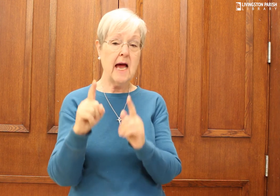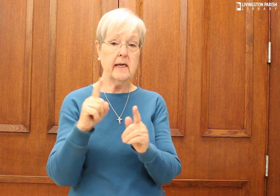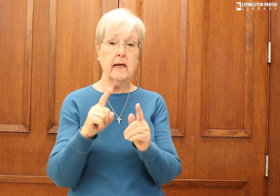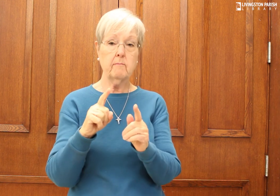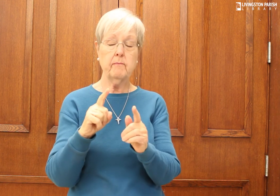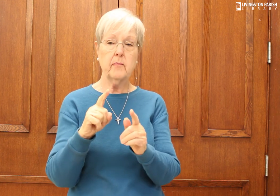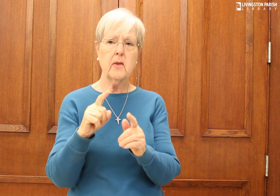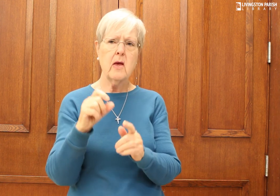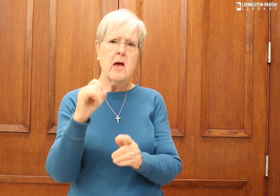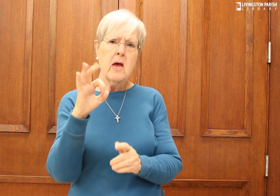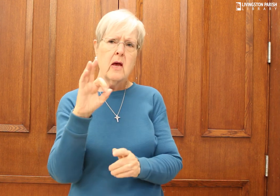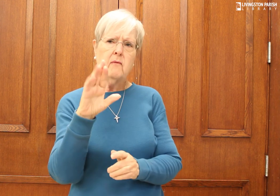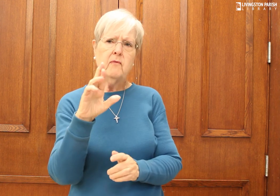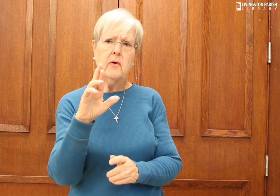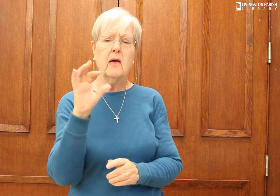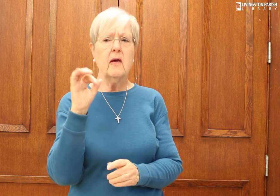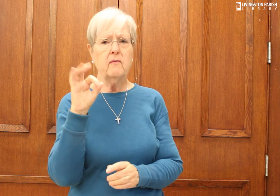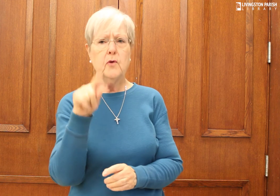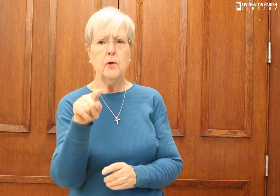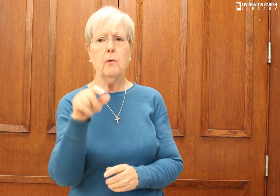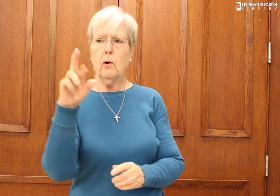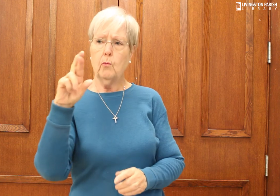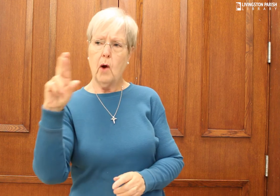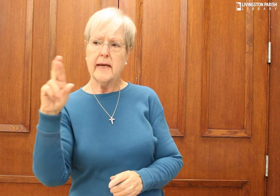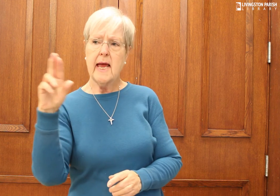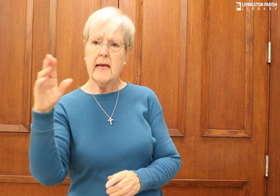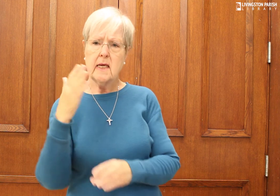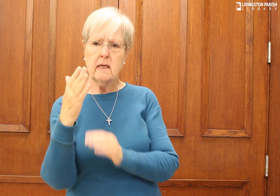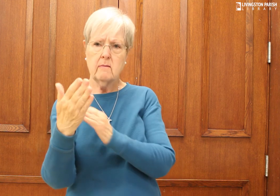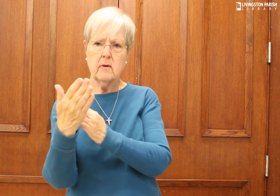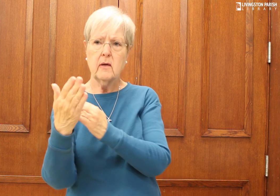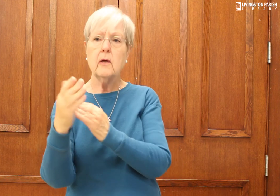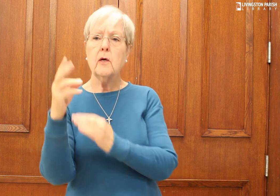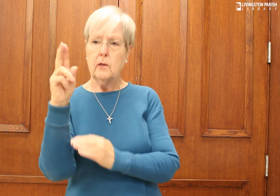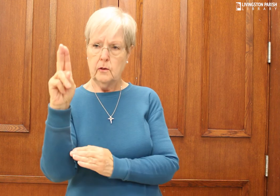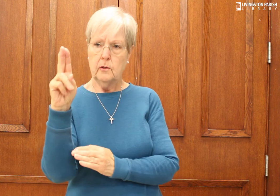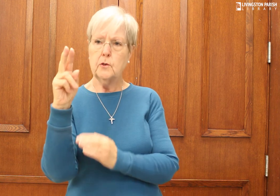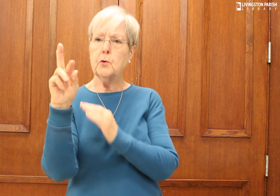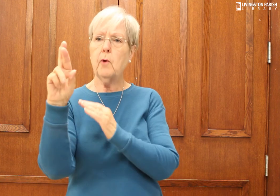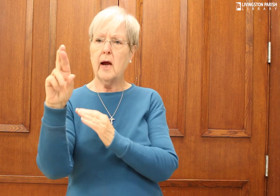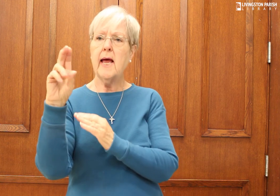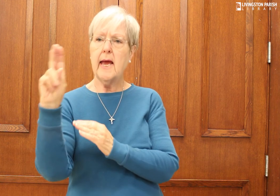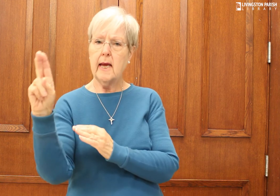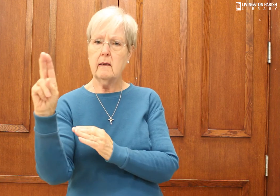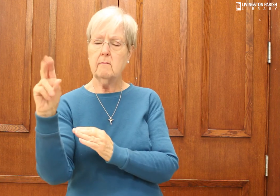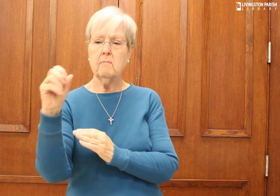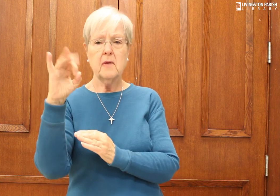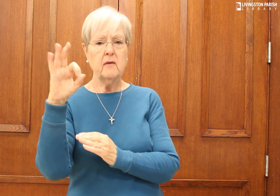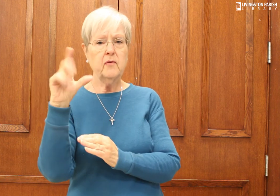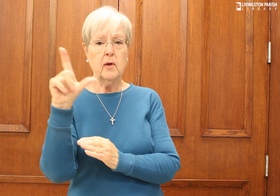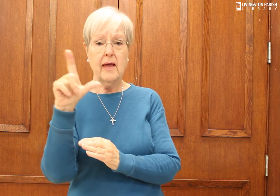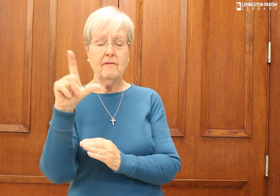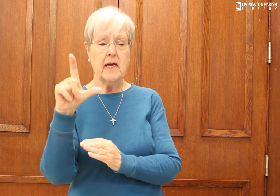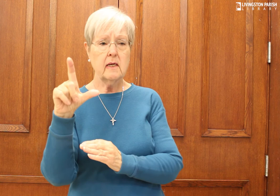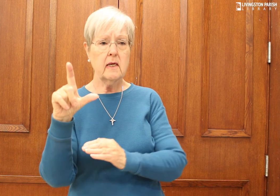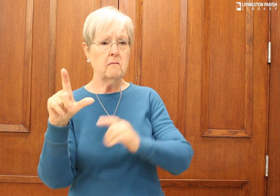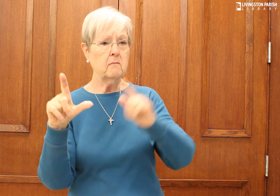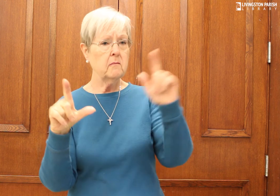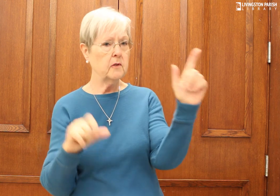signing. If you are right-handed, use your right hand. If you're left-handed, use